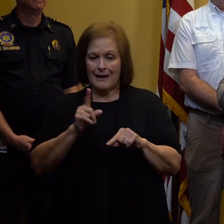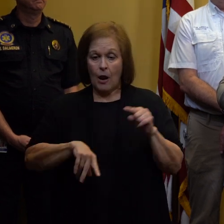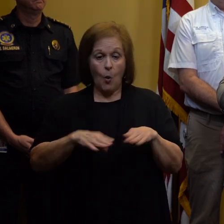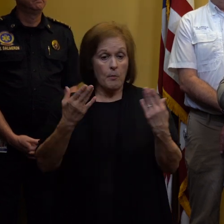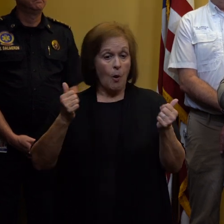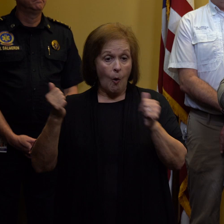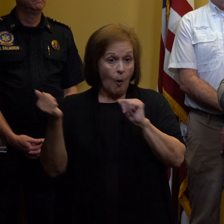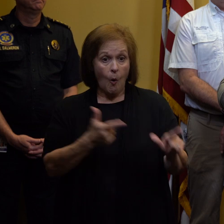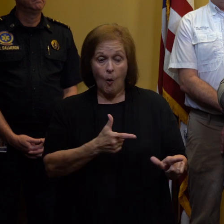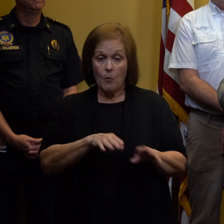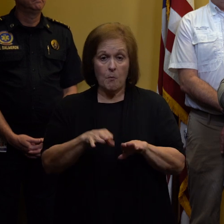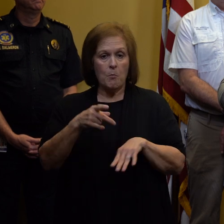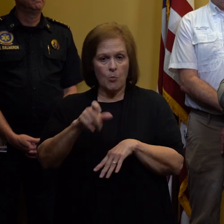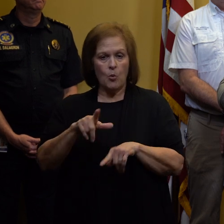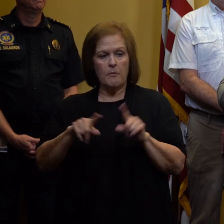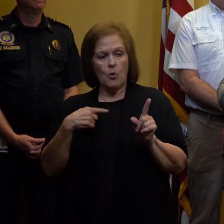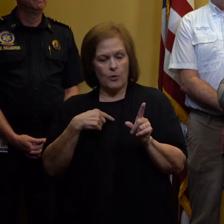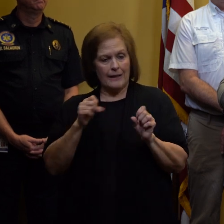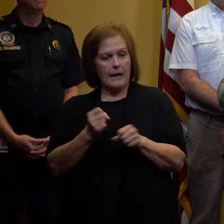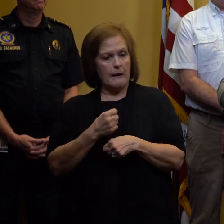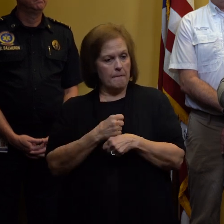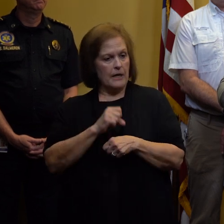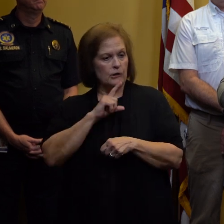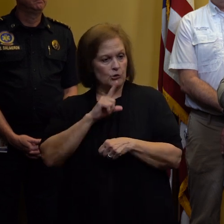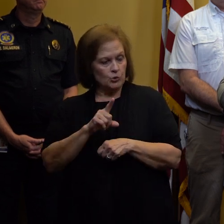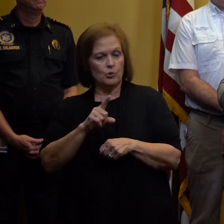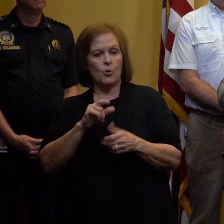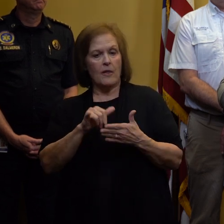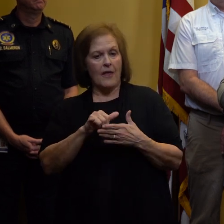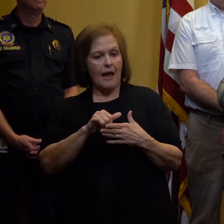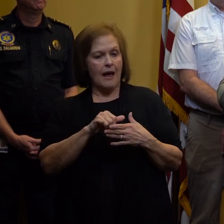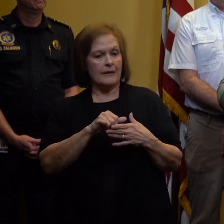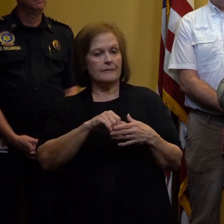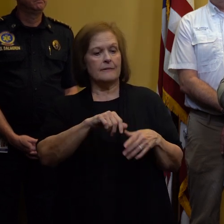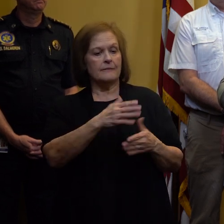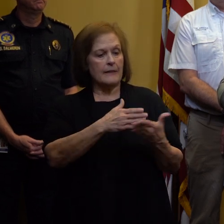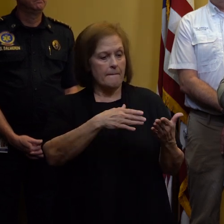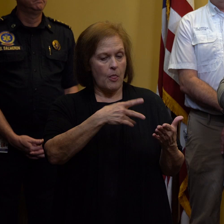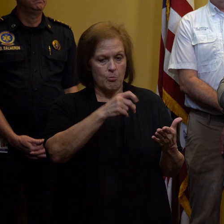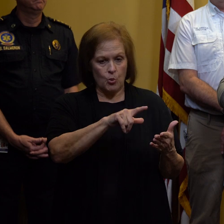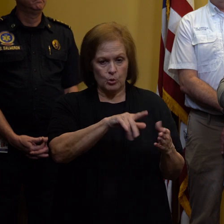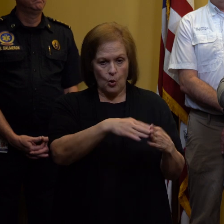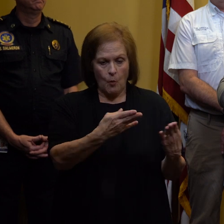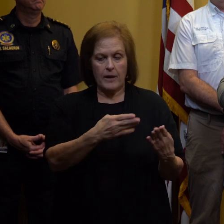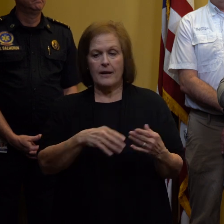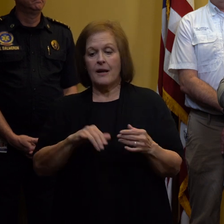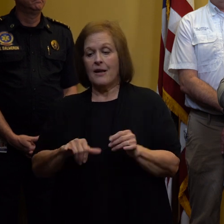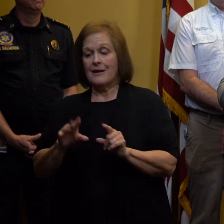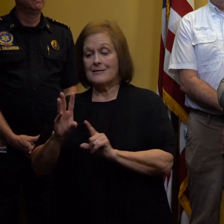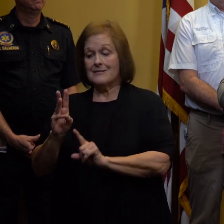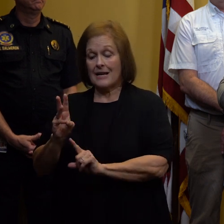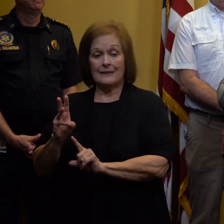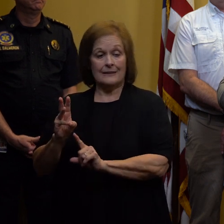pools during this time, but we will make sure that the 4 year-round pools are up and operational. Also with that, at least 6 of our